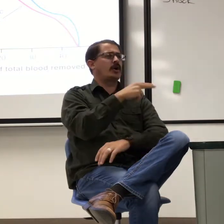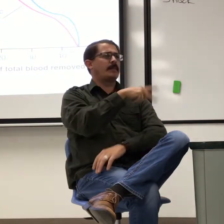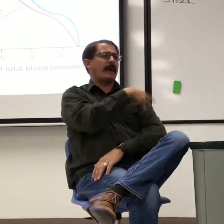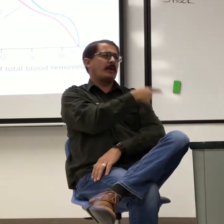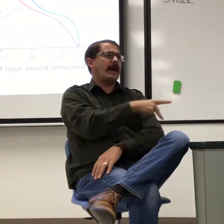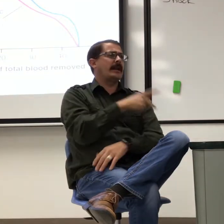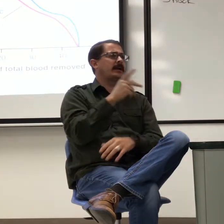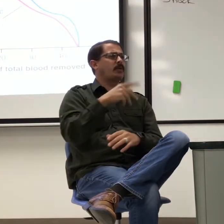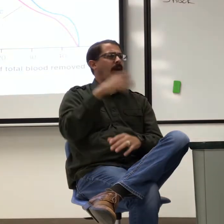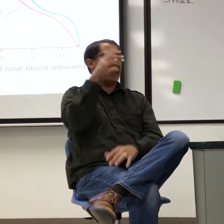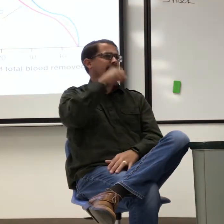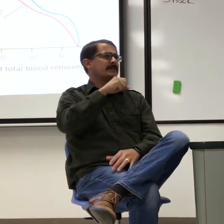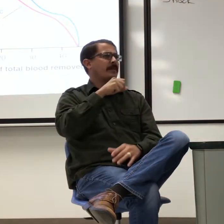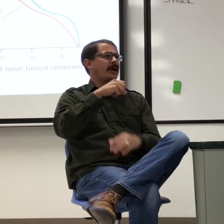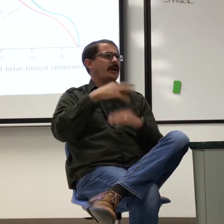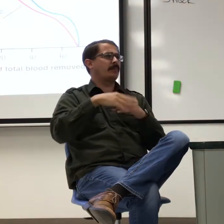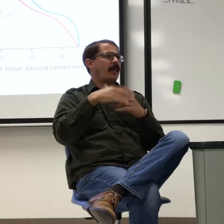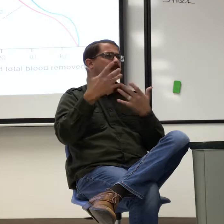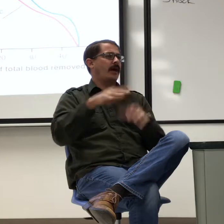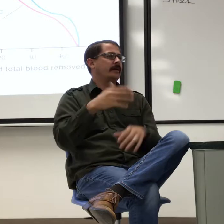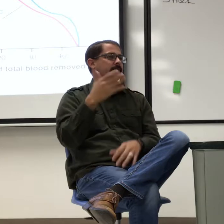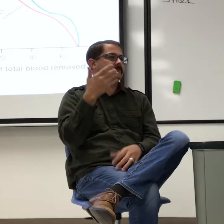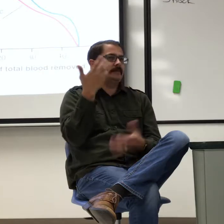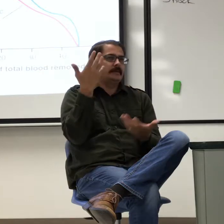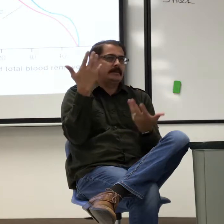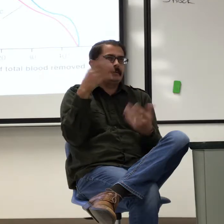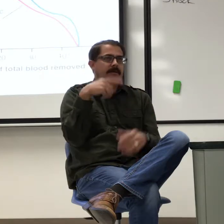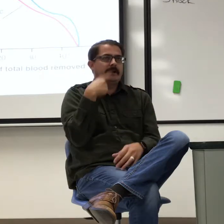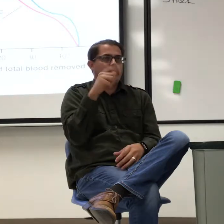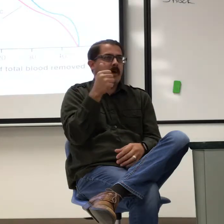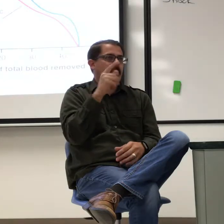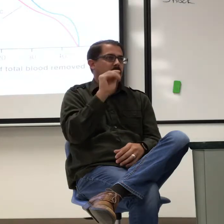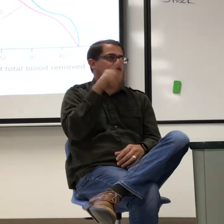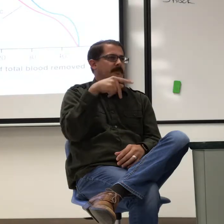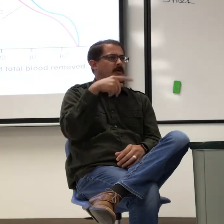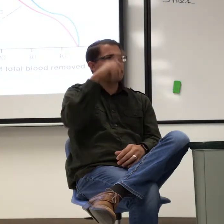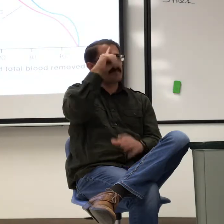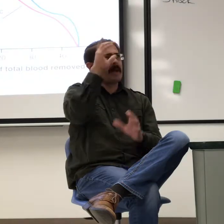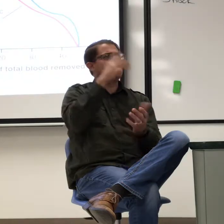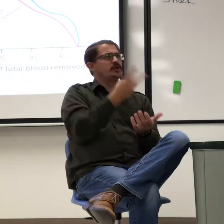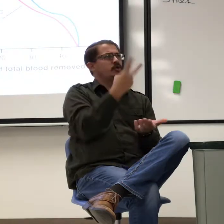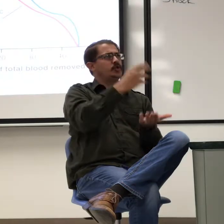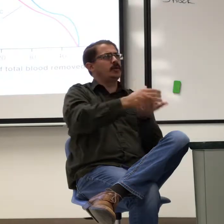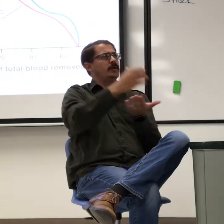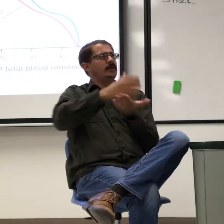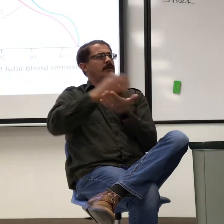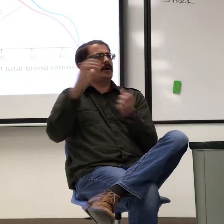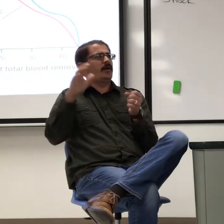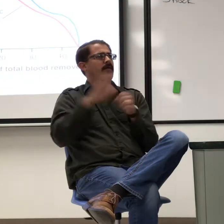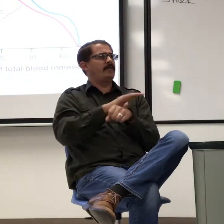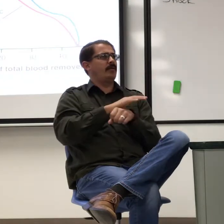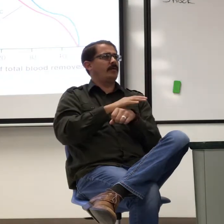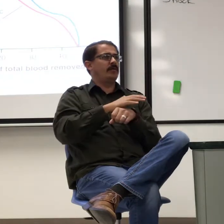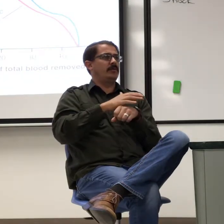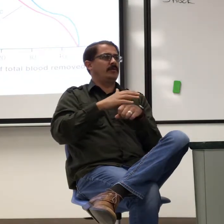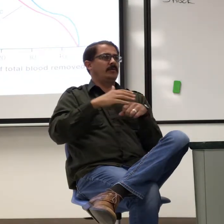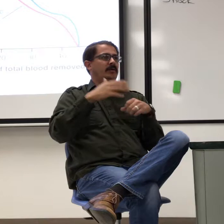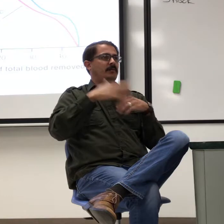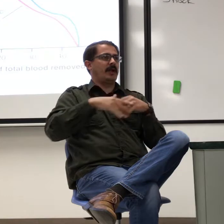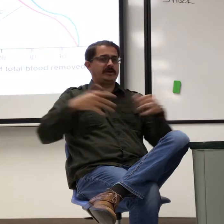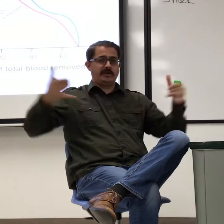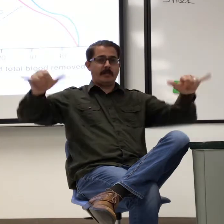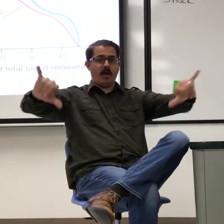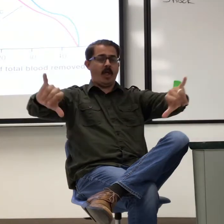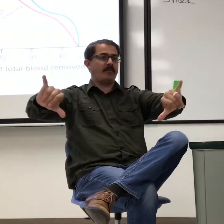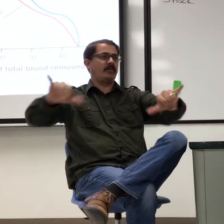loss. I don't know, they'll probably give you other tips. Imagine 2 bottles full of blood just dumped all over the place. What would